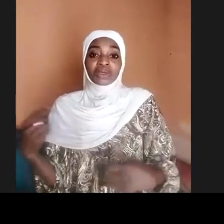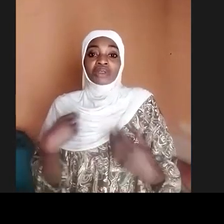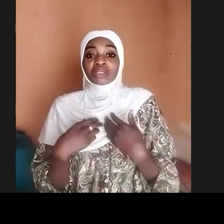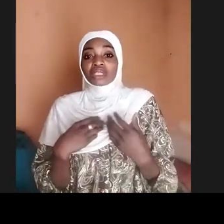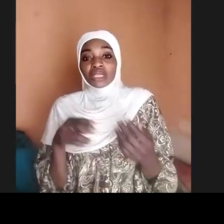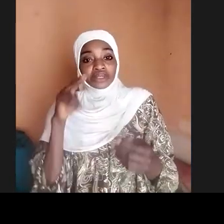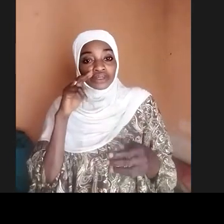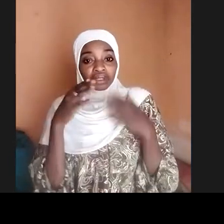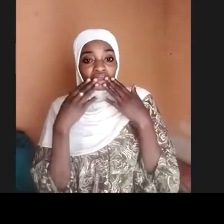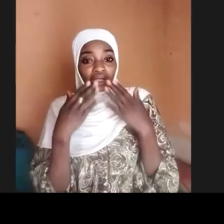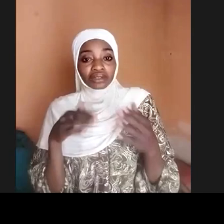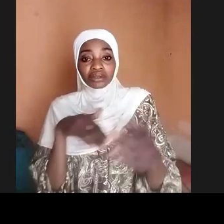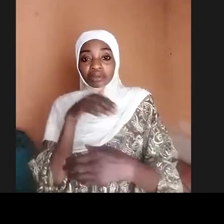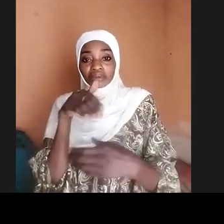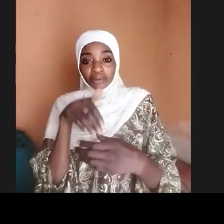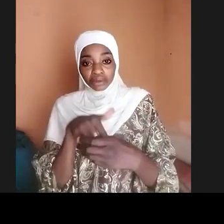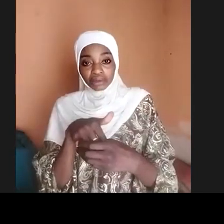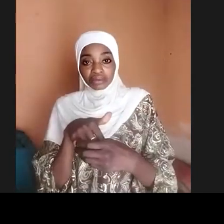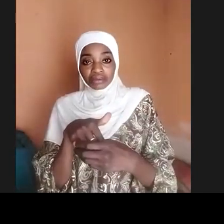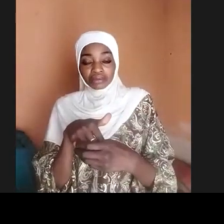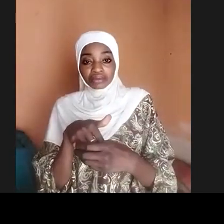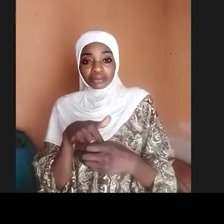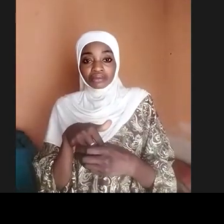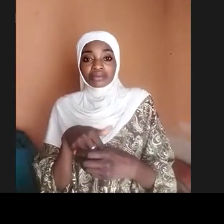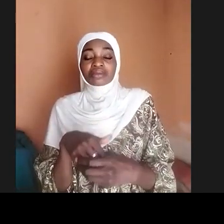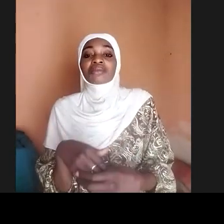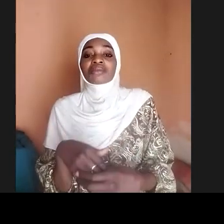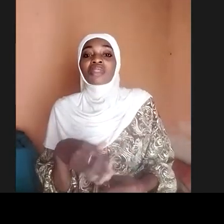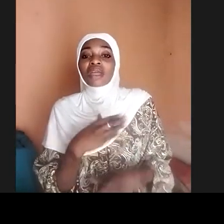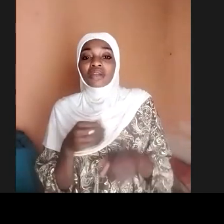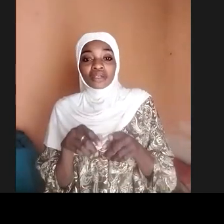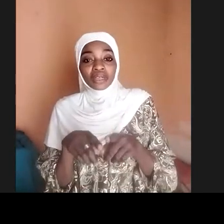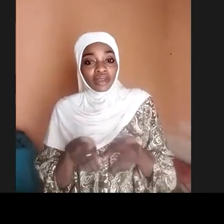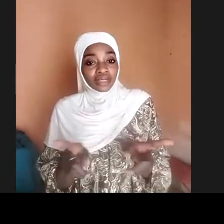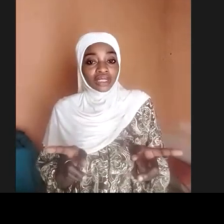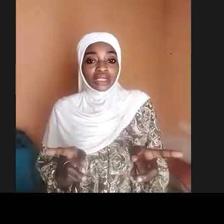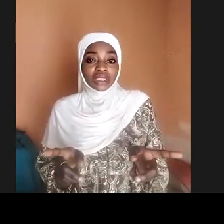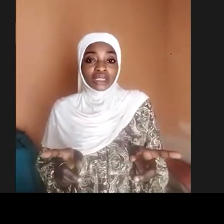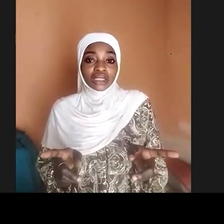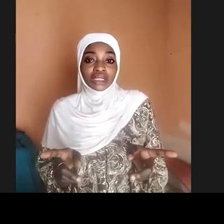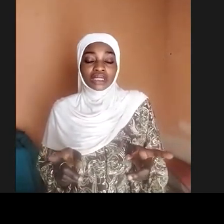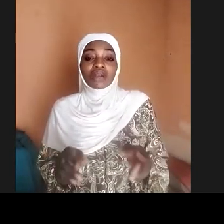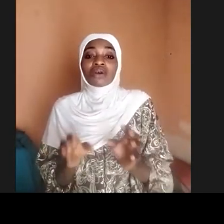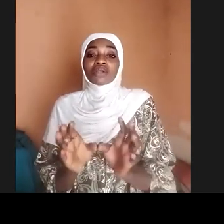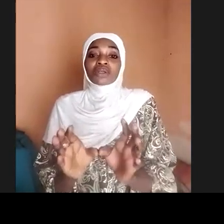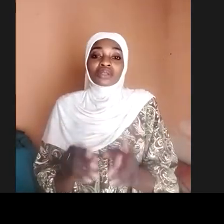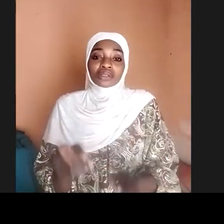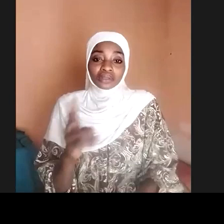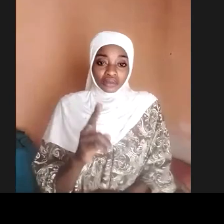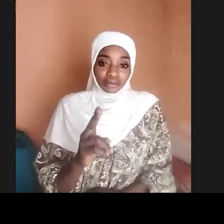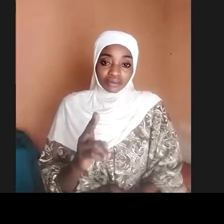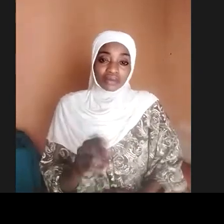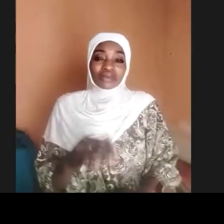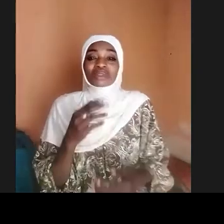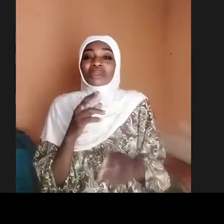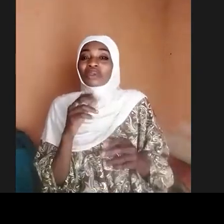inclusion, diversity, and equality. And that continues, and it continues not just in America, but around the